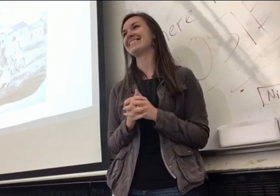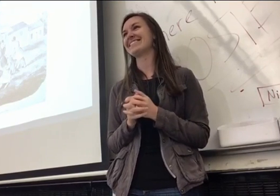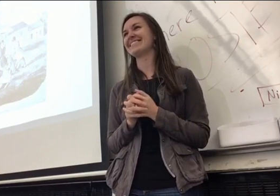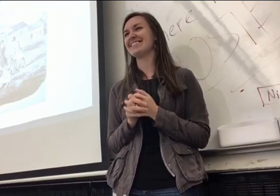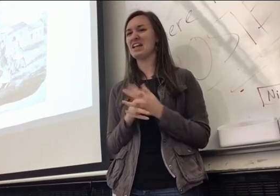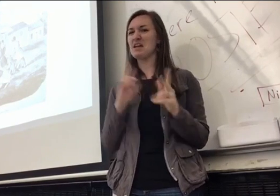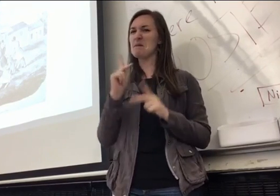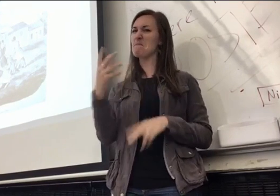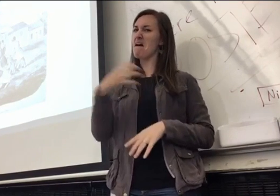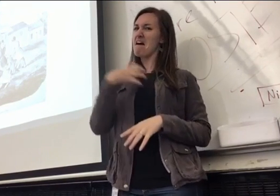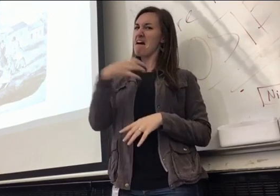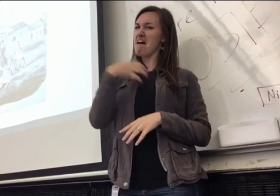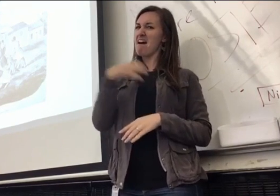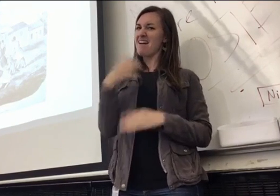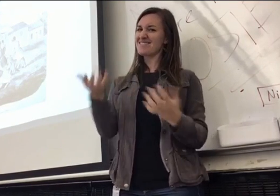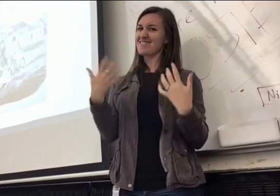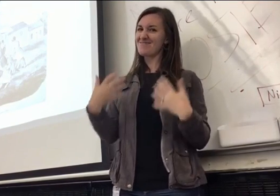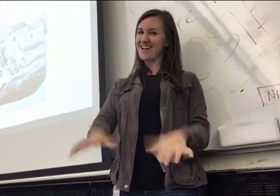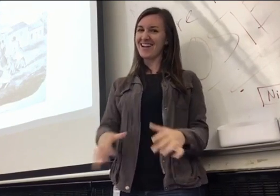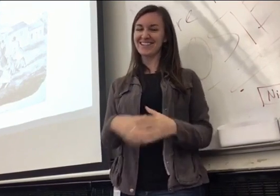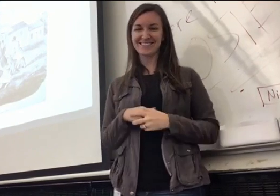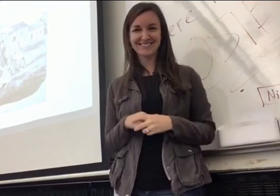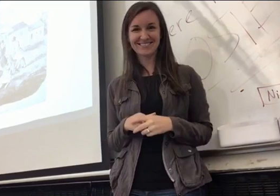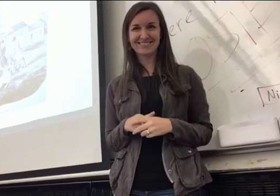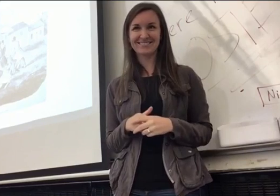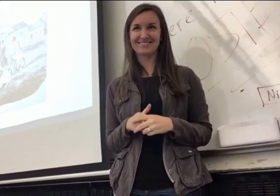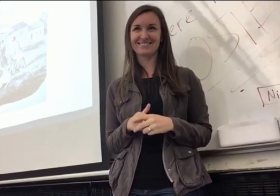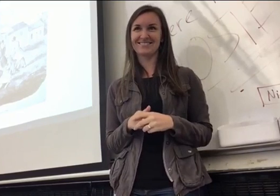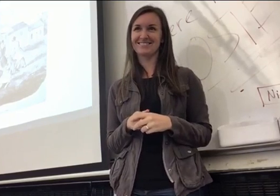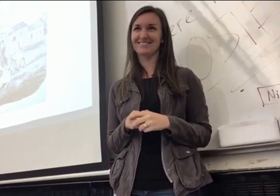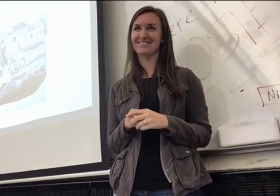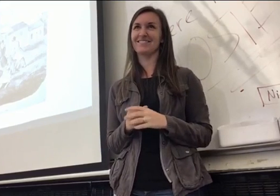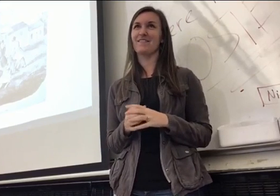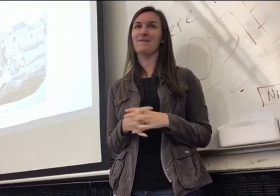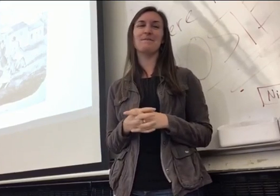Hey, it's okay. Shun the weak.